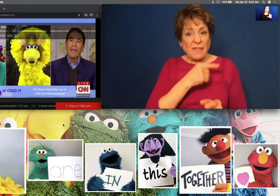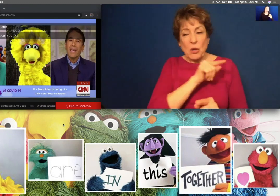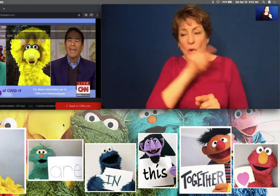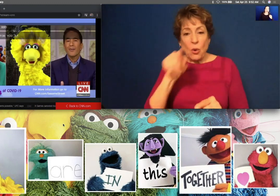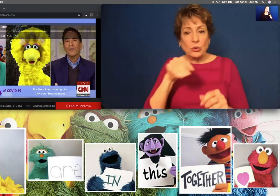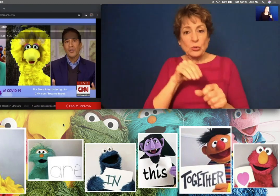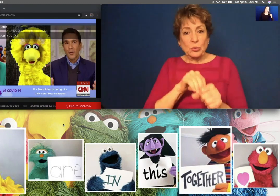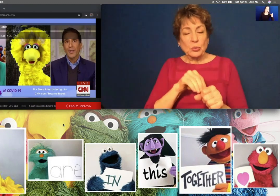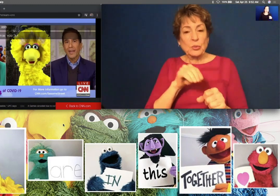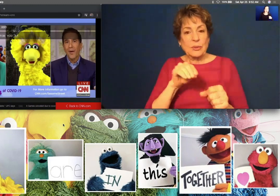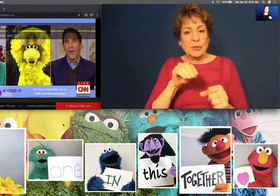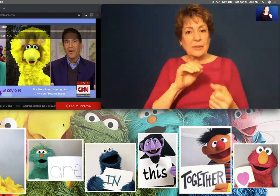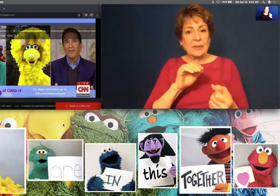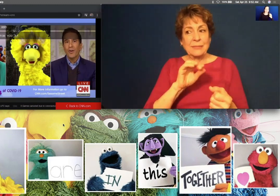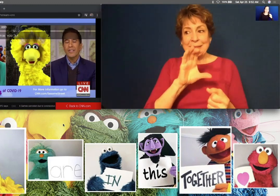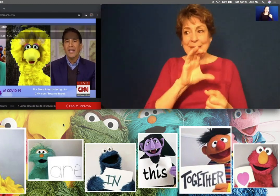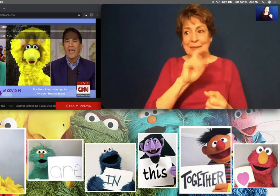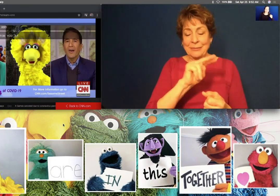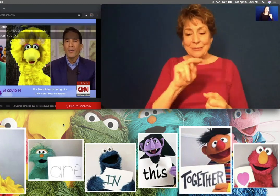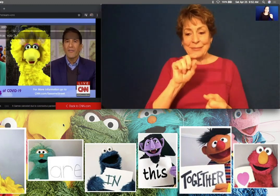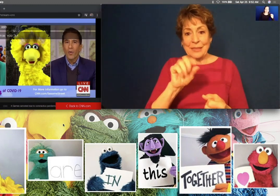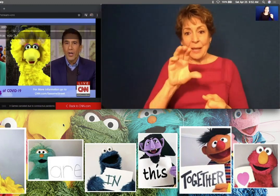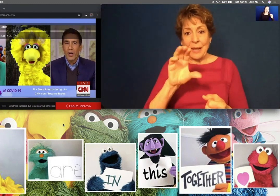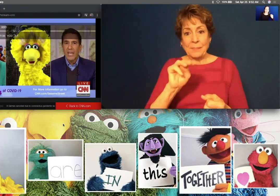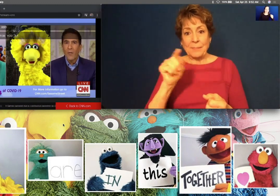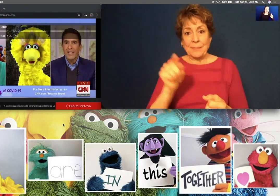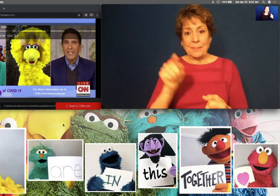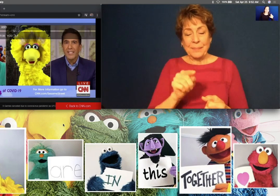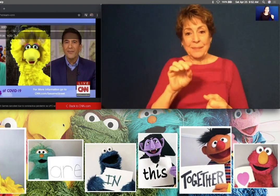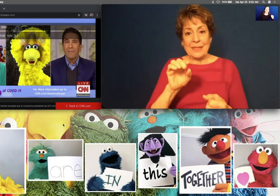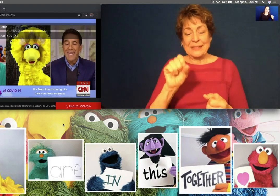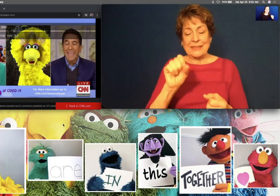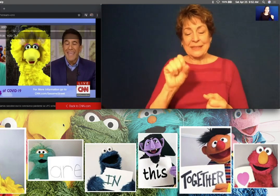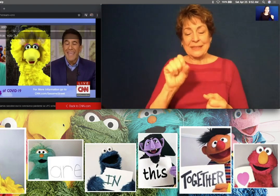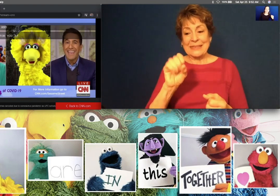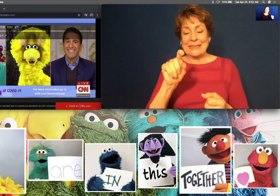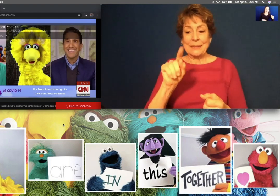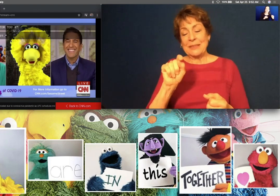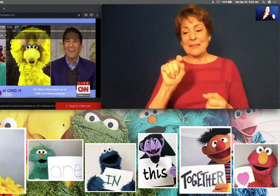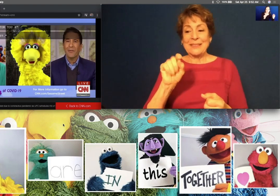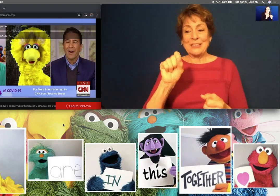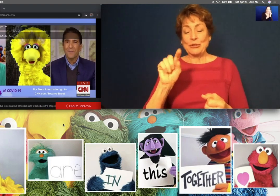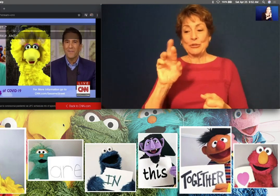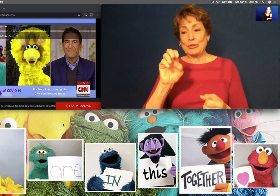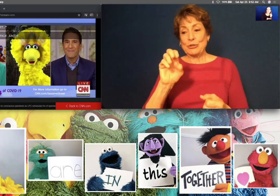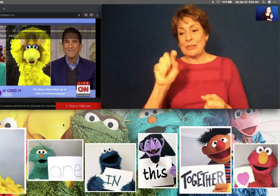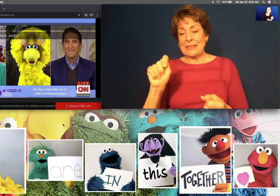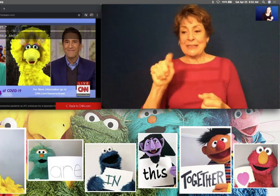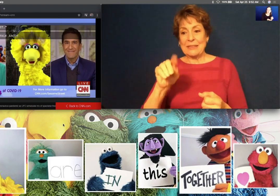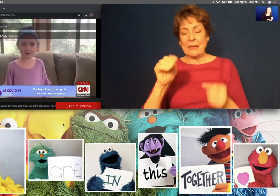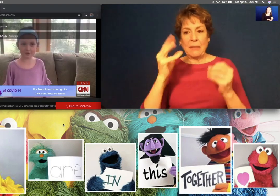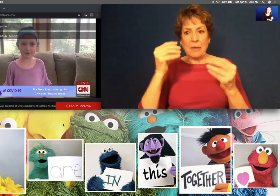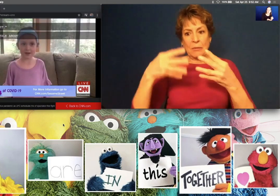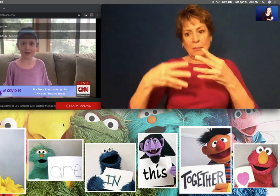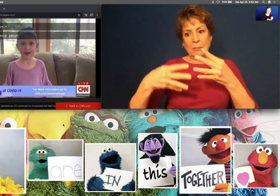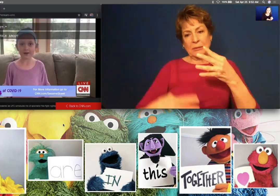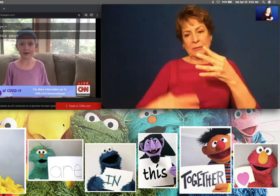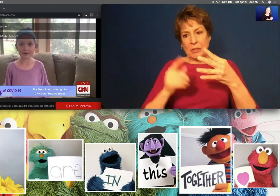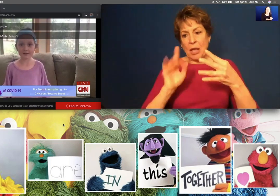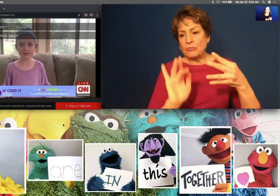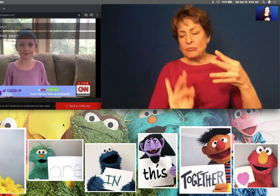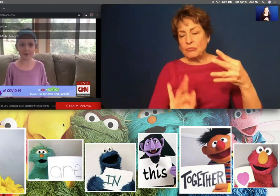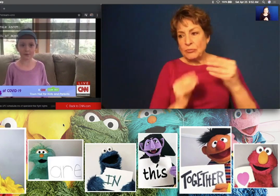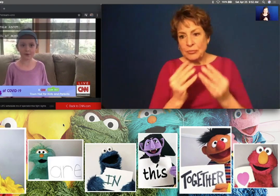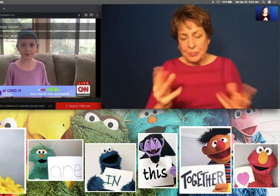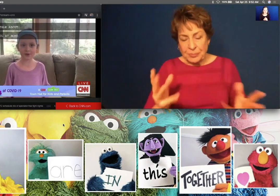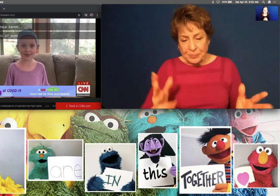at cnn.com/Sesame Street. And we're going to be right back to talk about screen time and also school at home. And of course, we have